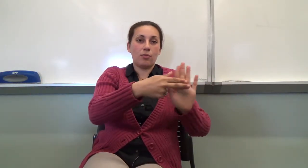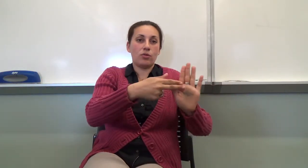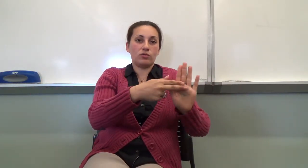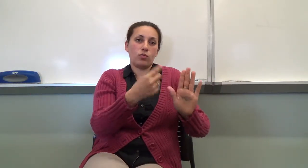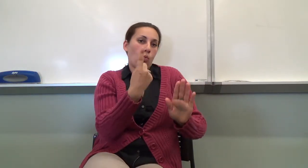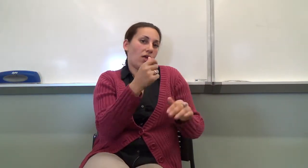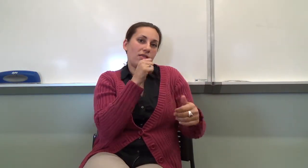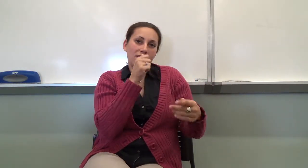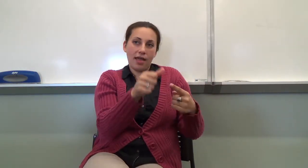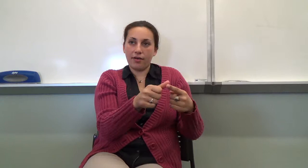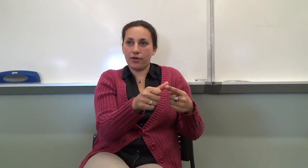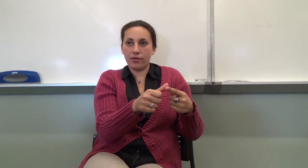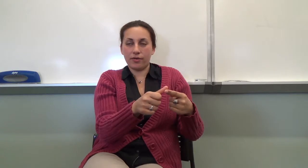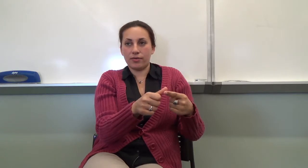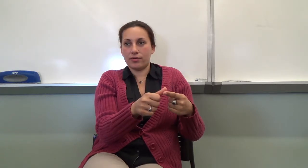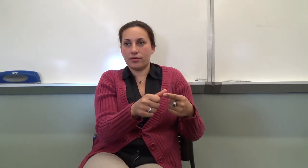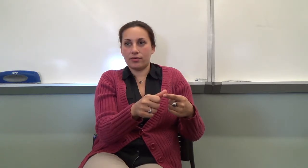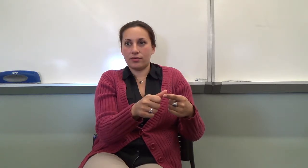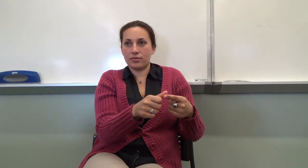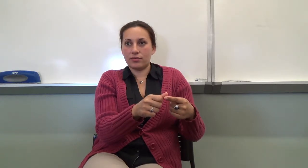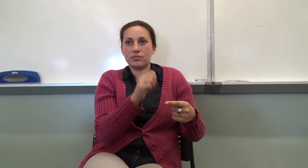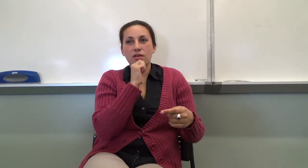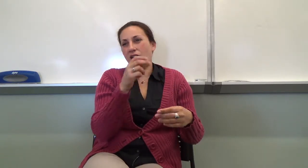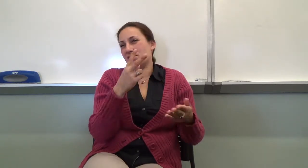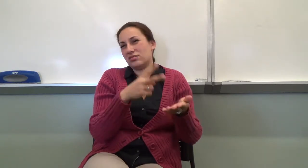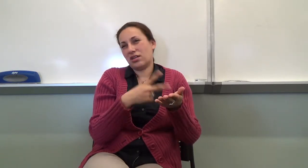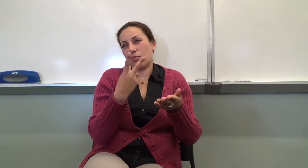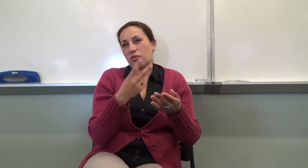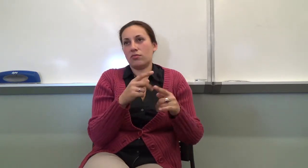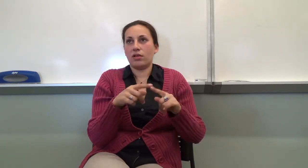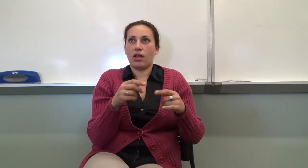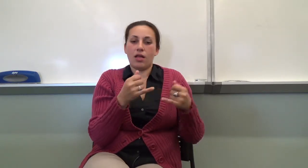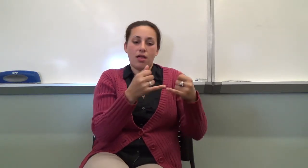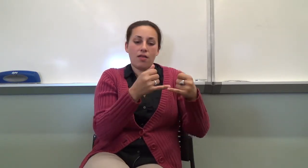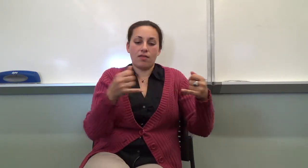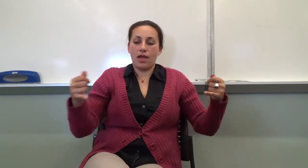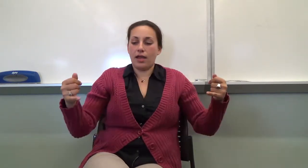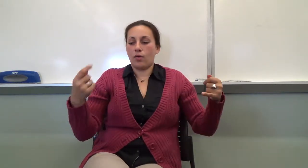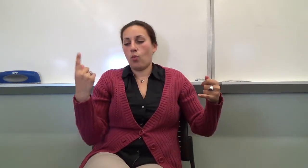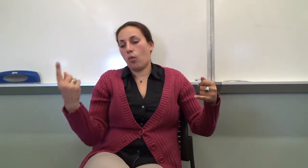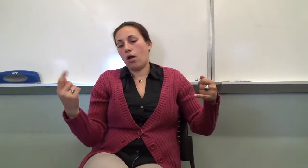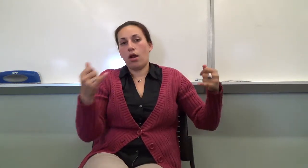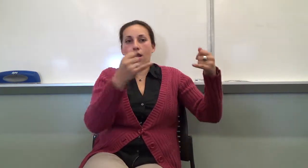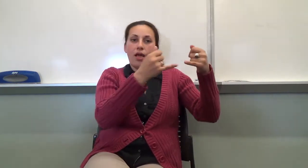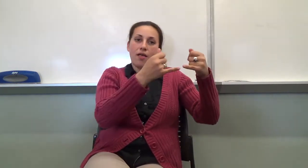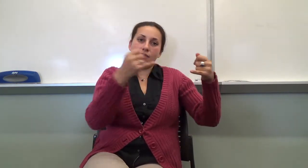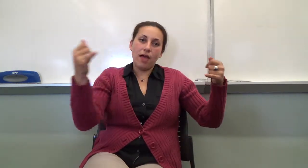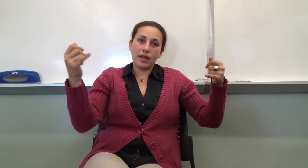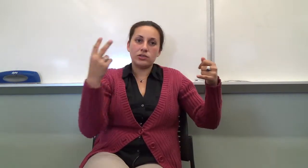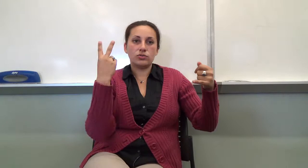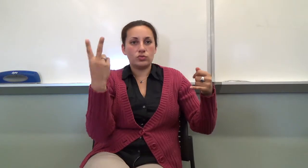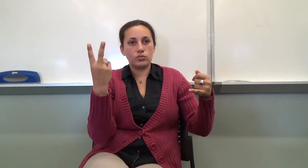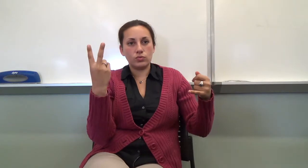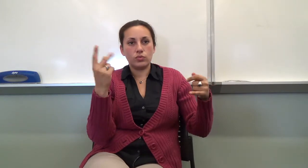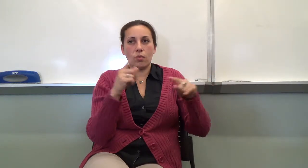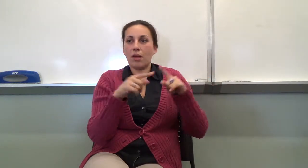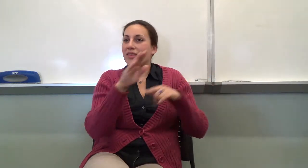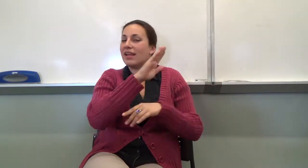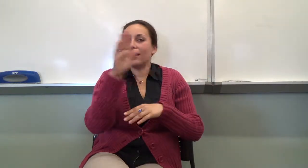a double letter. This would be called line 1 and line 2, something like that. But the idea is they never intersect, so there's no